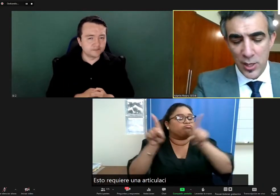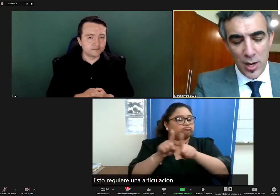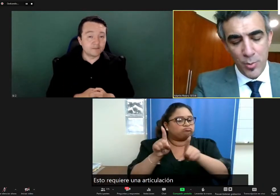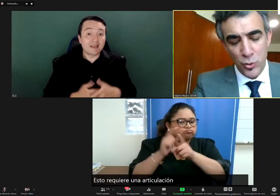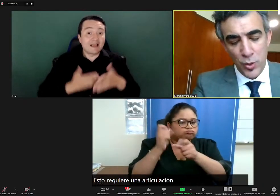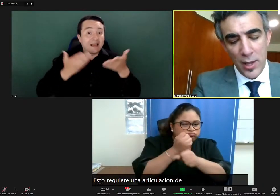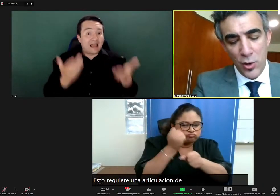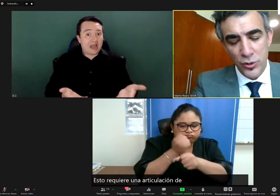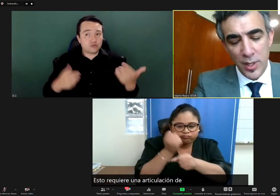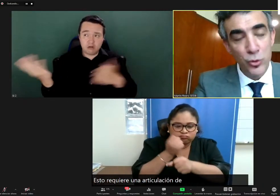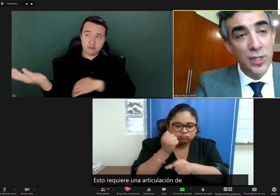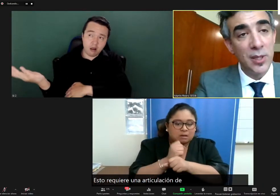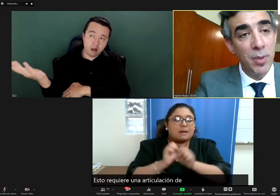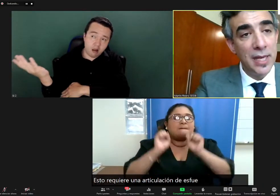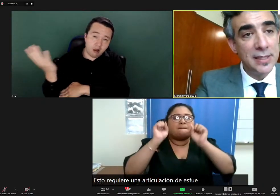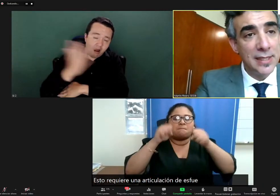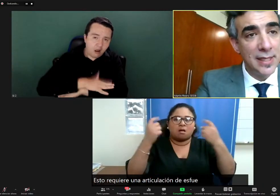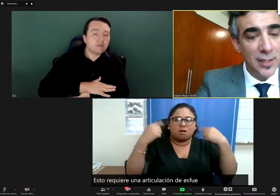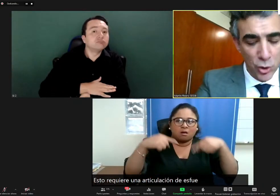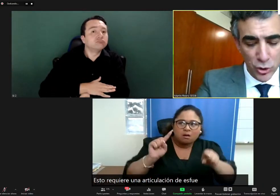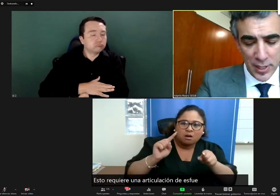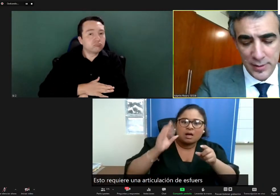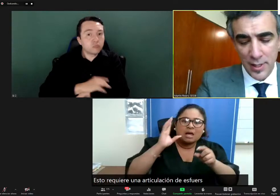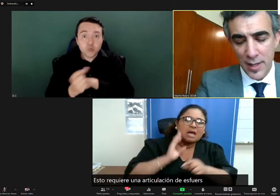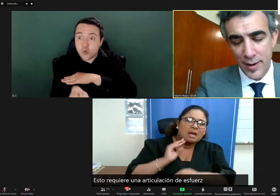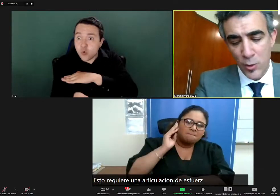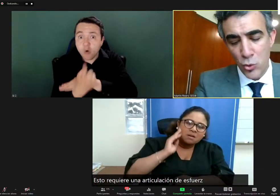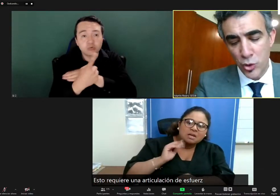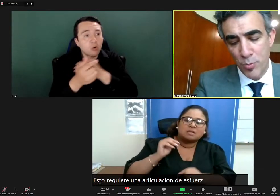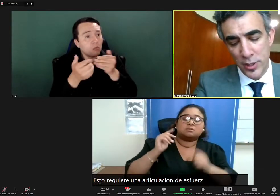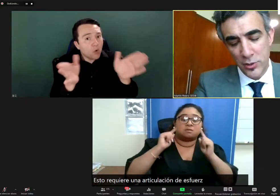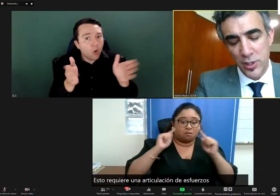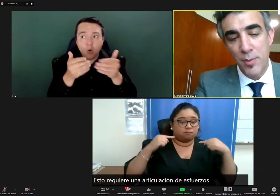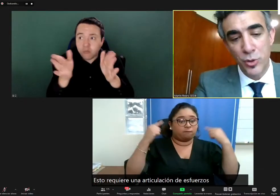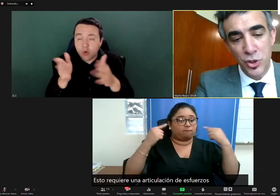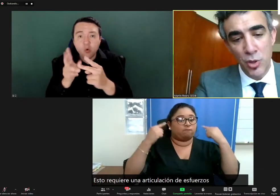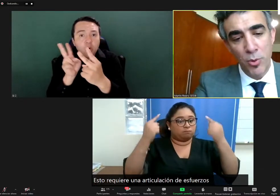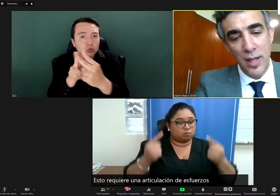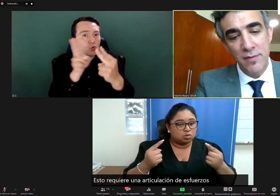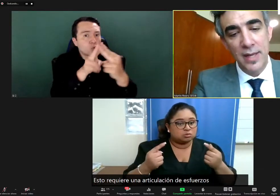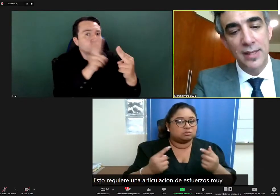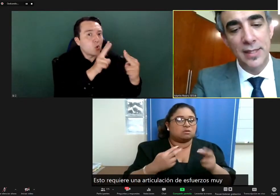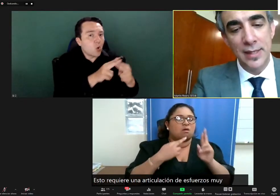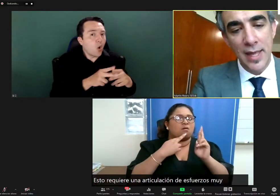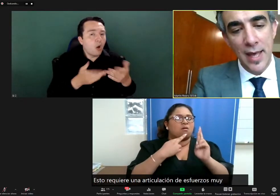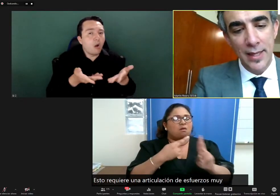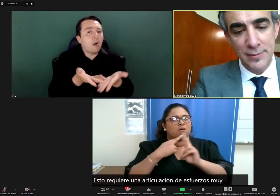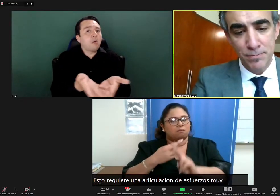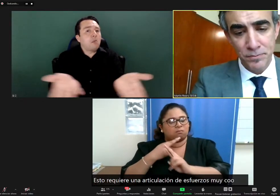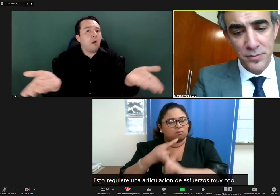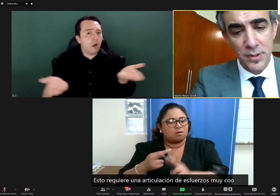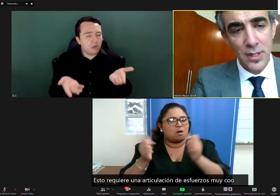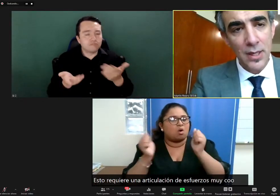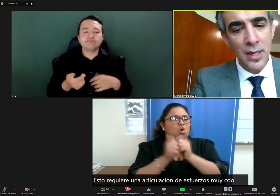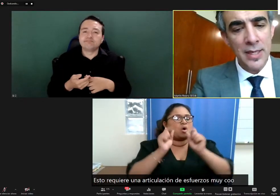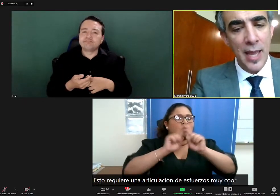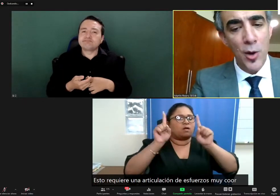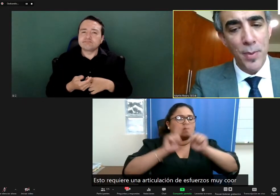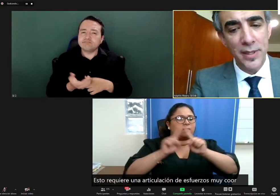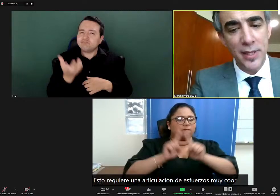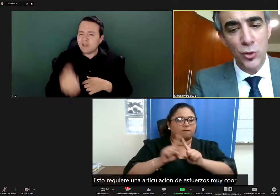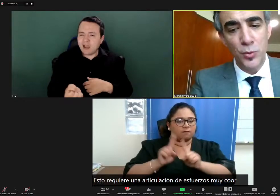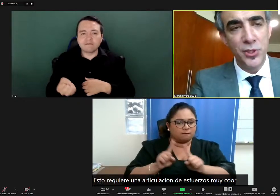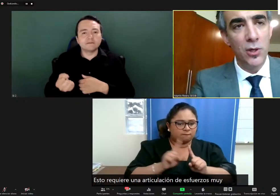joining of efforts and actually this day we have been able to get to know about different successful experiences resources placed at